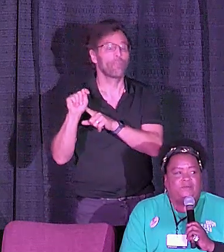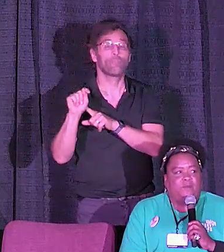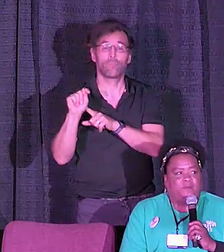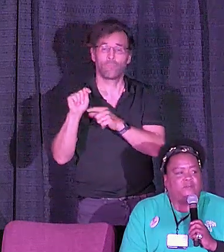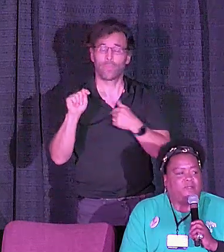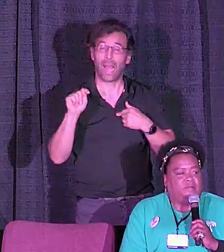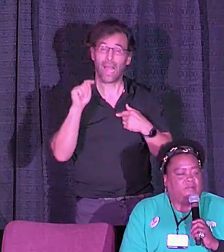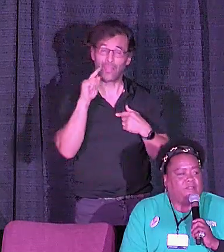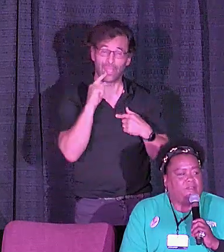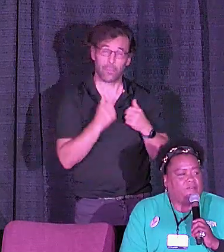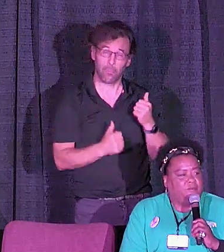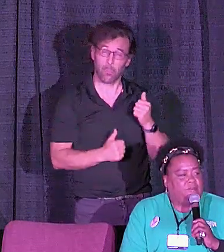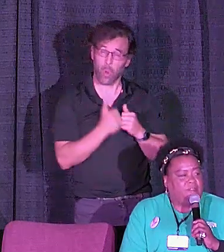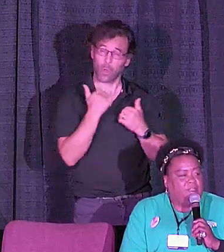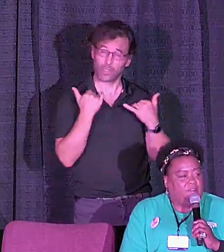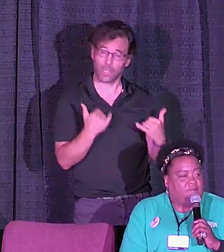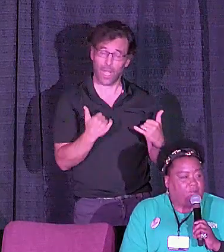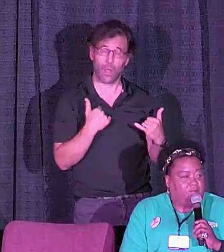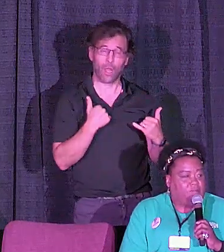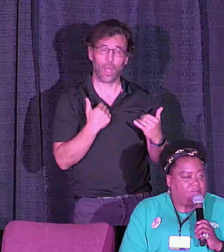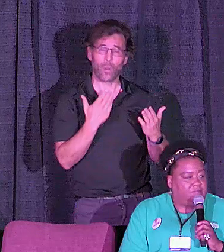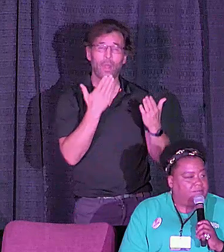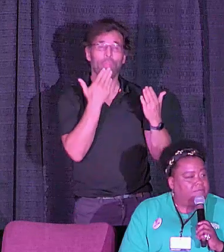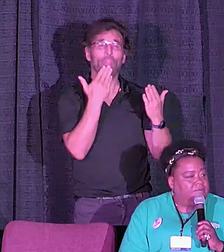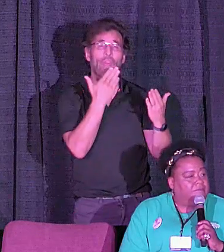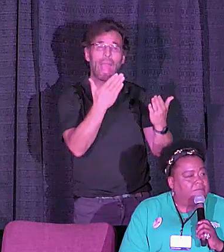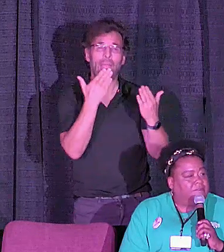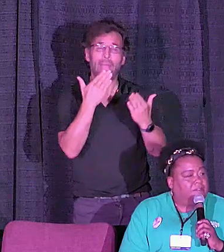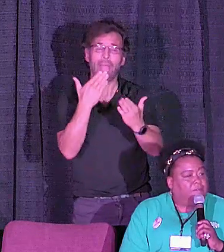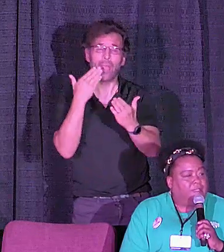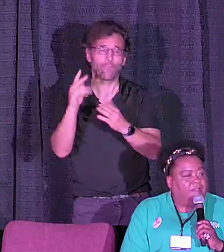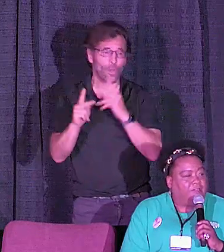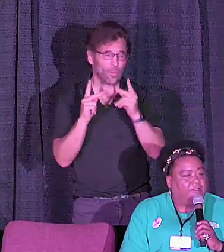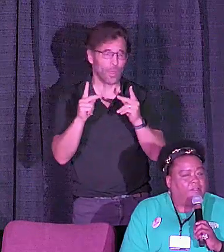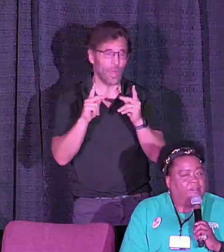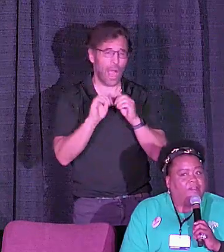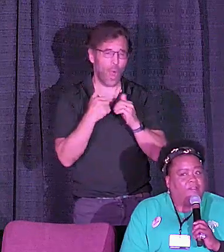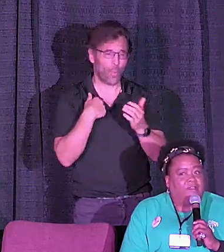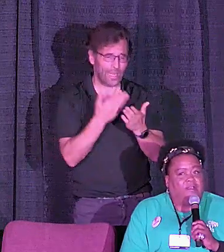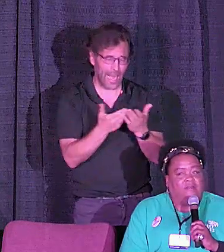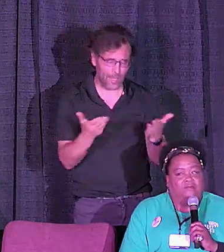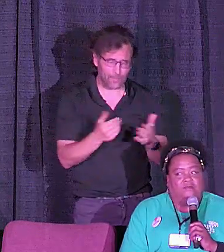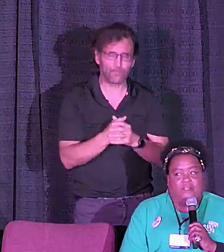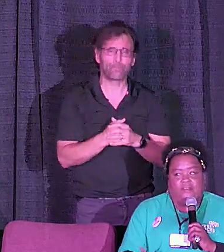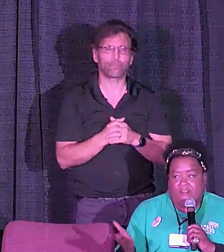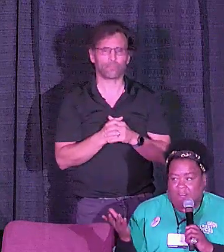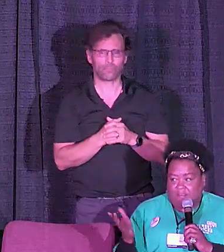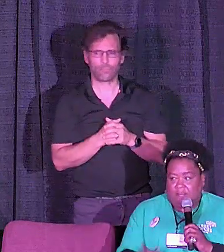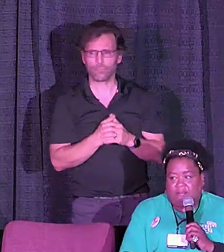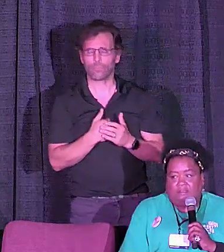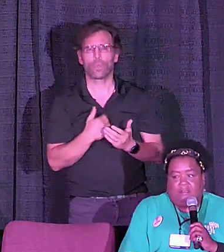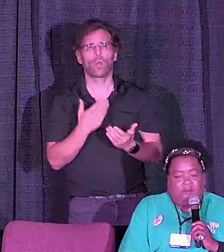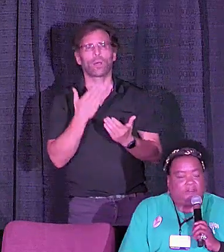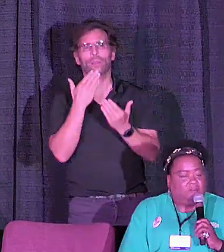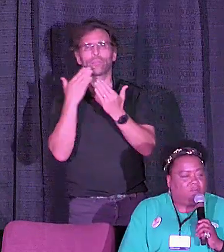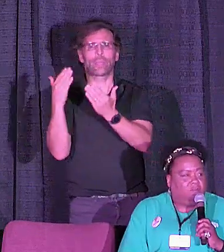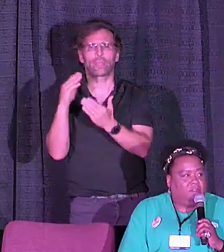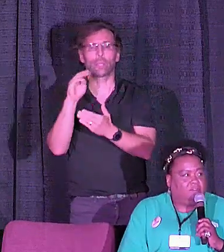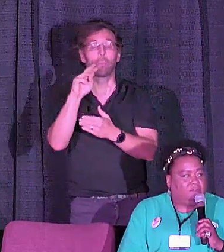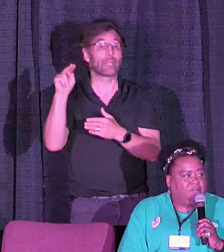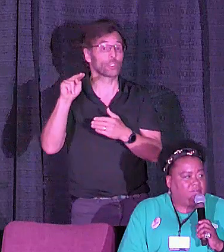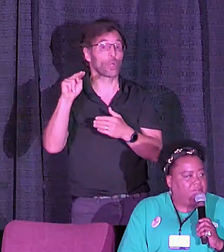I think the most part right now is I want to thank folks how we got here. Would like to thank the